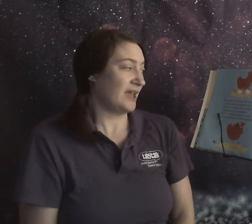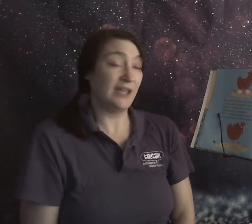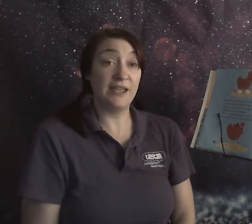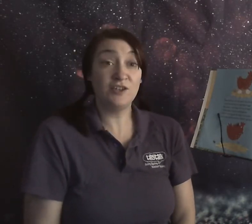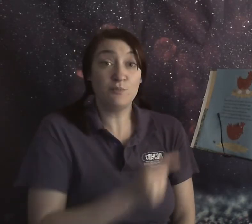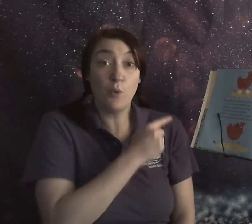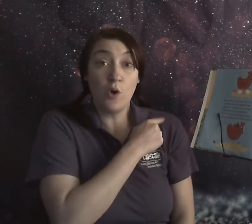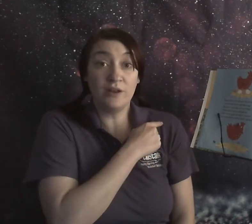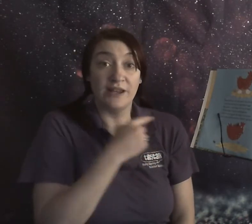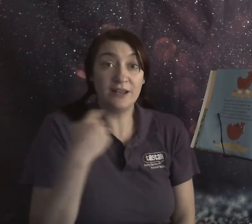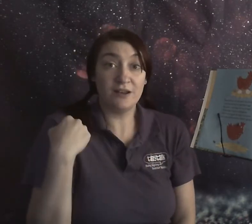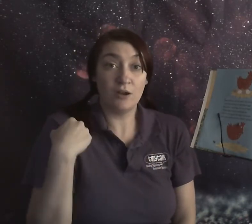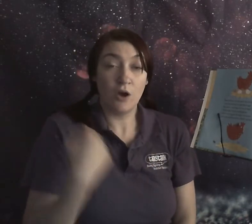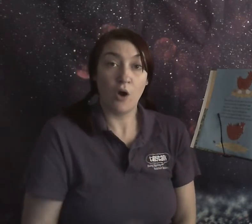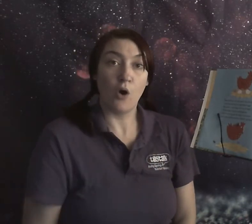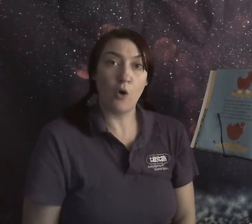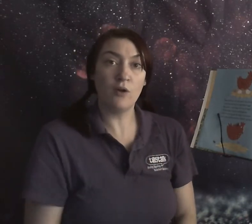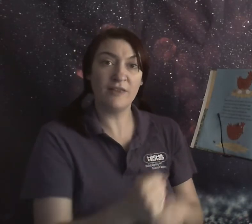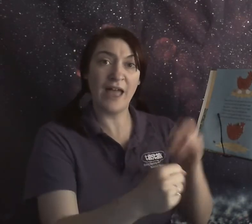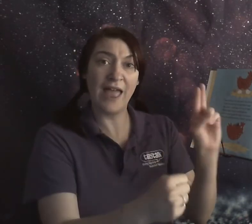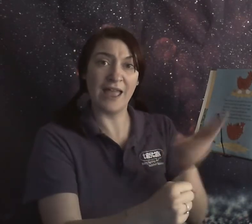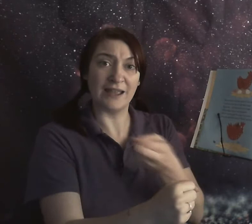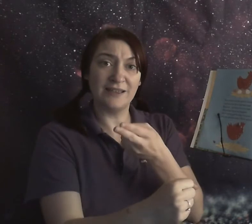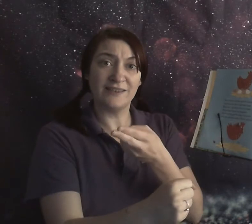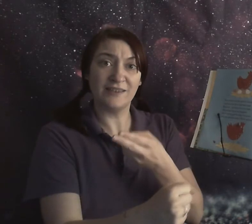Each morning, all the eggs,